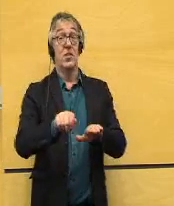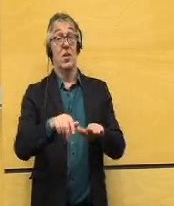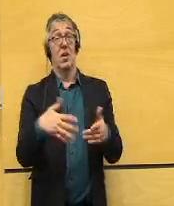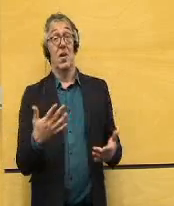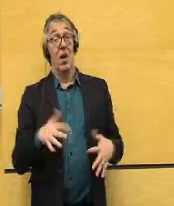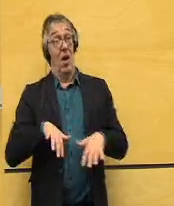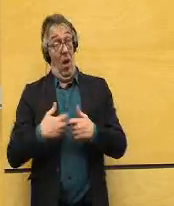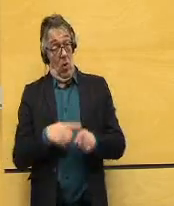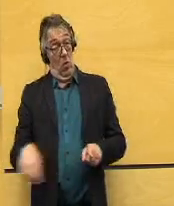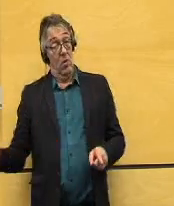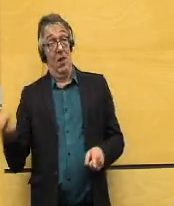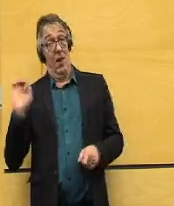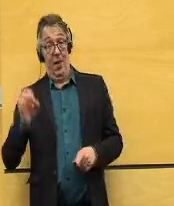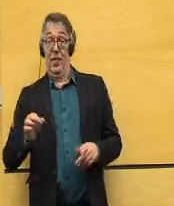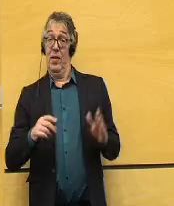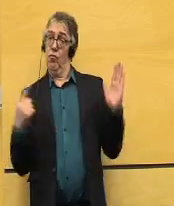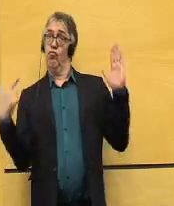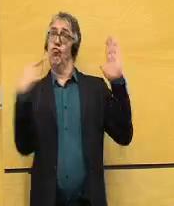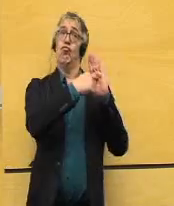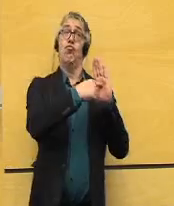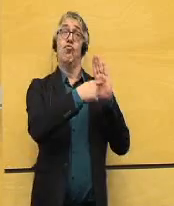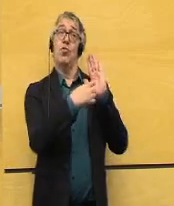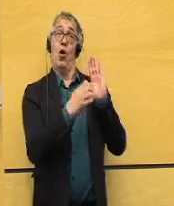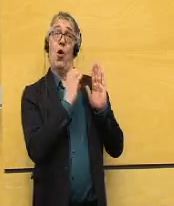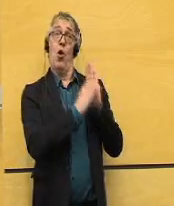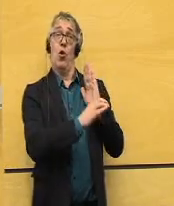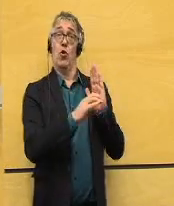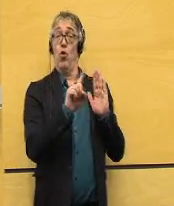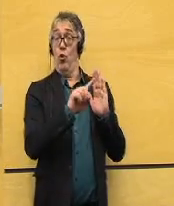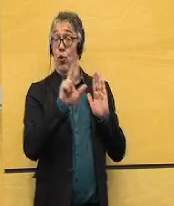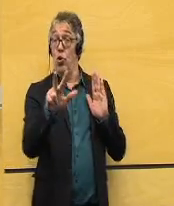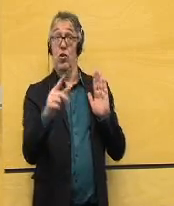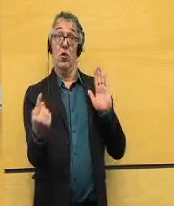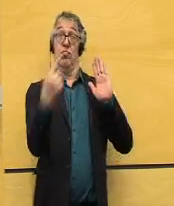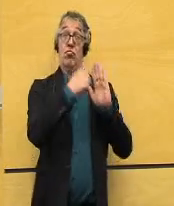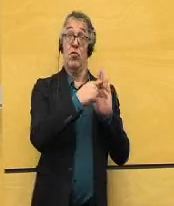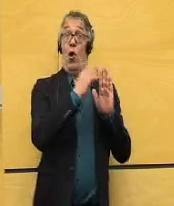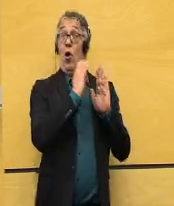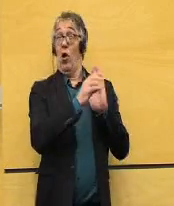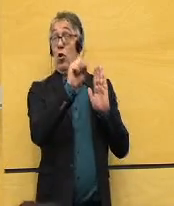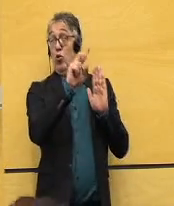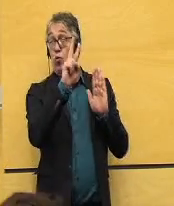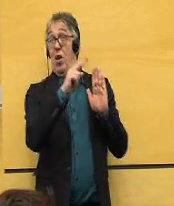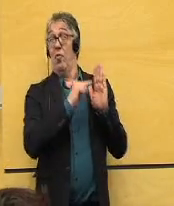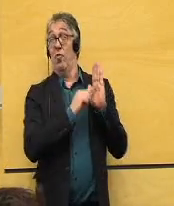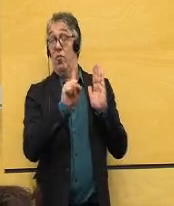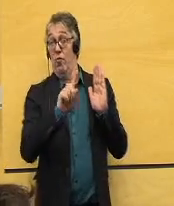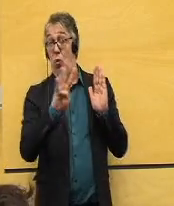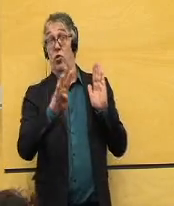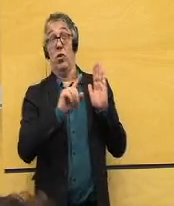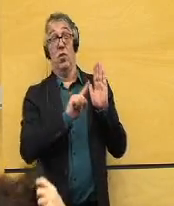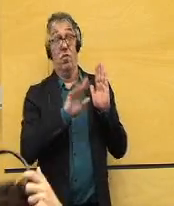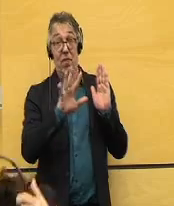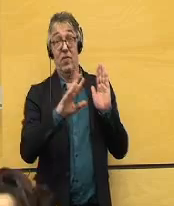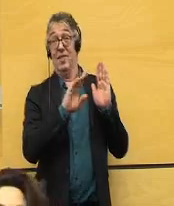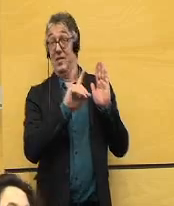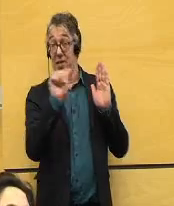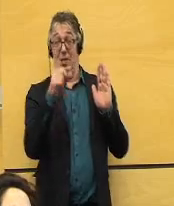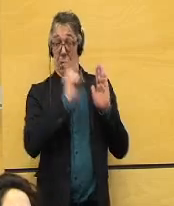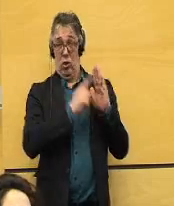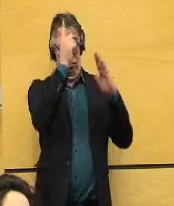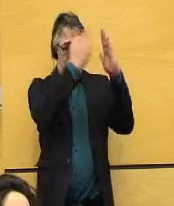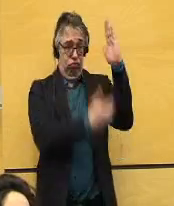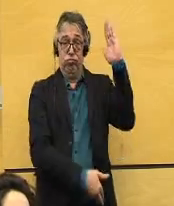Article 13, vindicate their rights under Article 12, 14, 15, 16, and everything else,